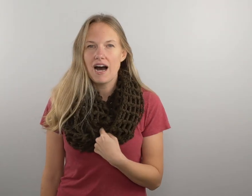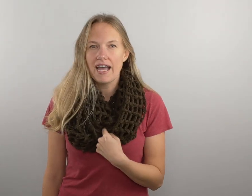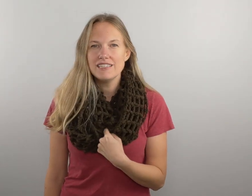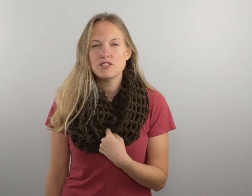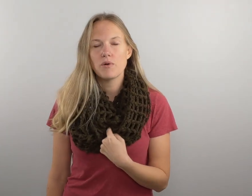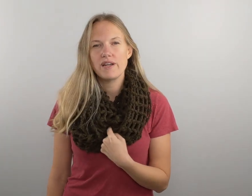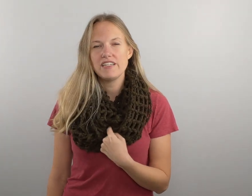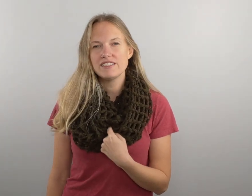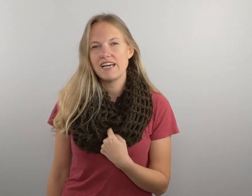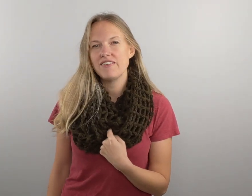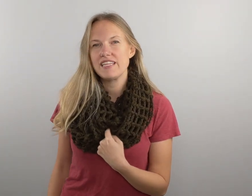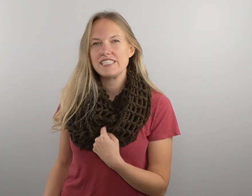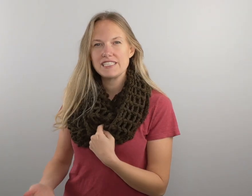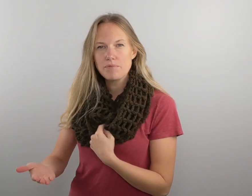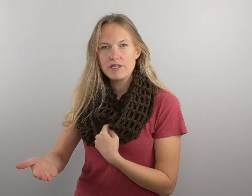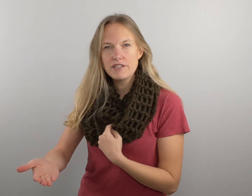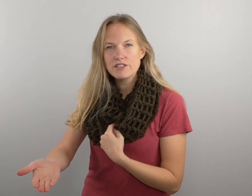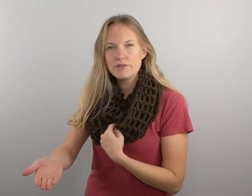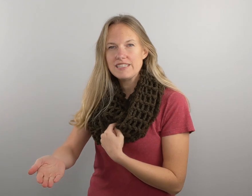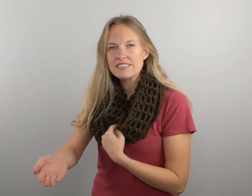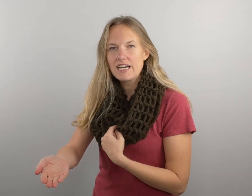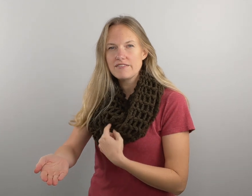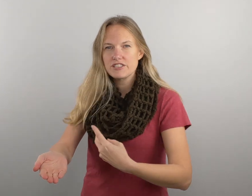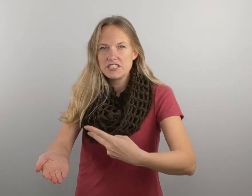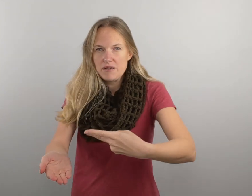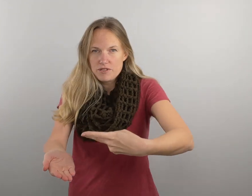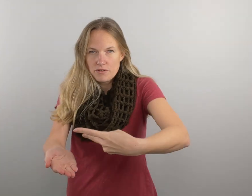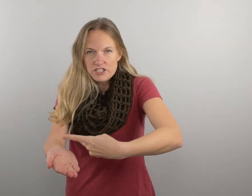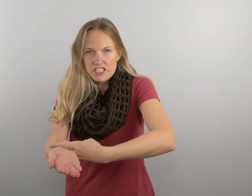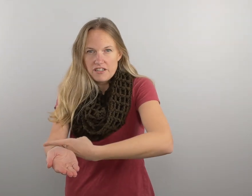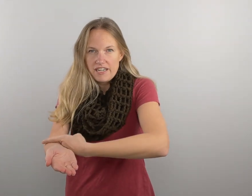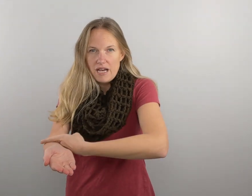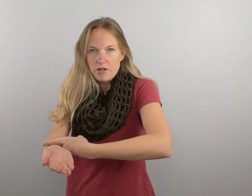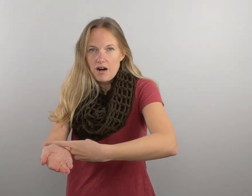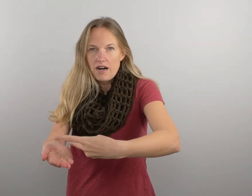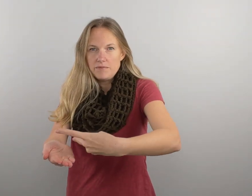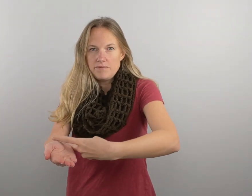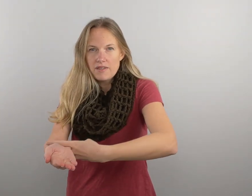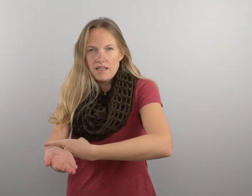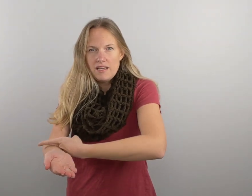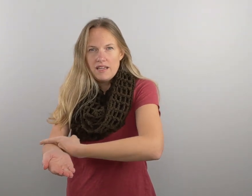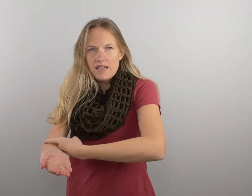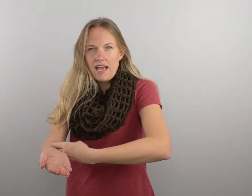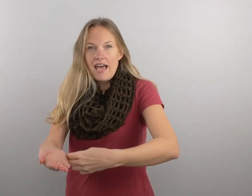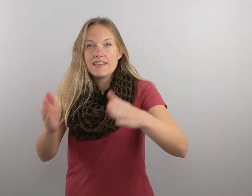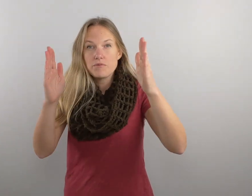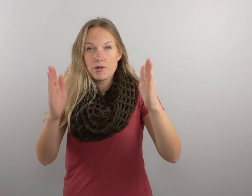my, so pointing to yourself, and then shepherd, you're doing the sign for sheep, so you're shearing up your arm, and then